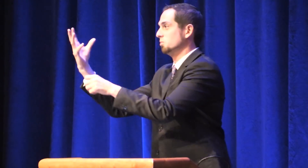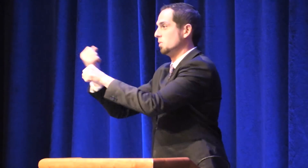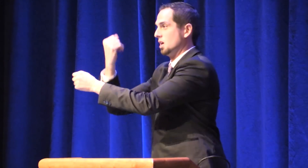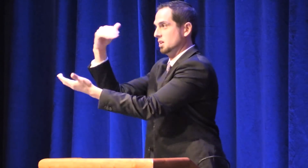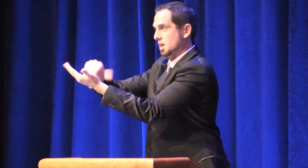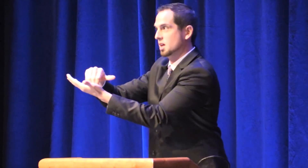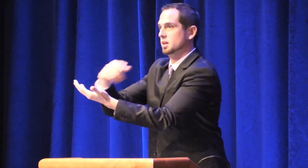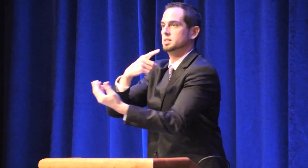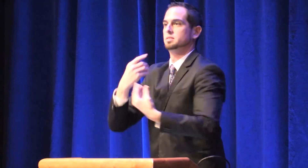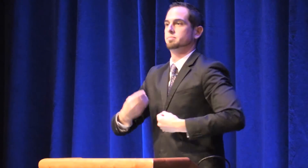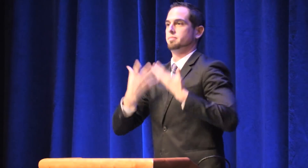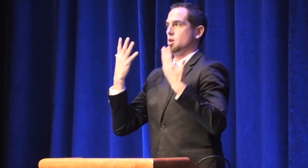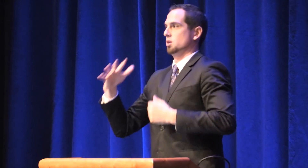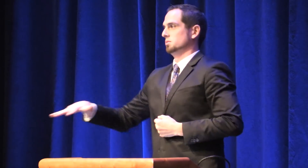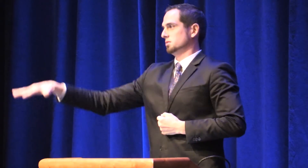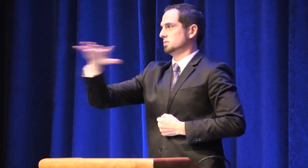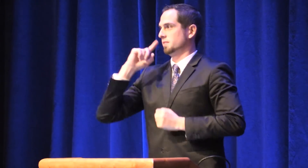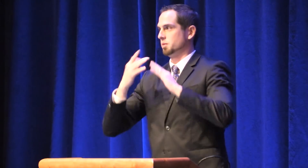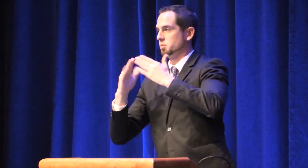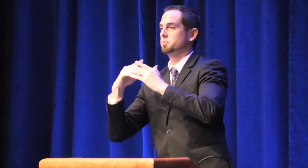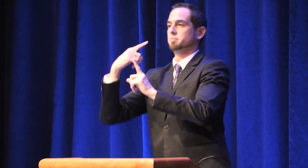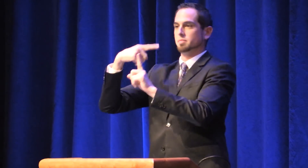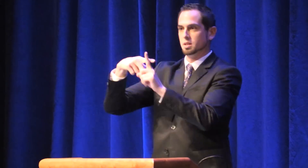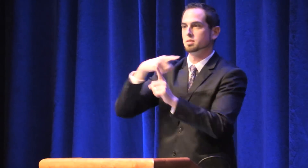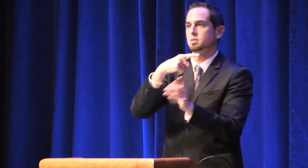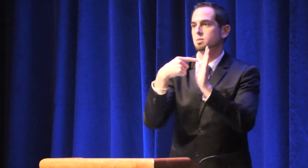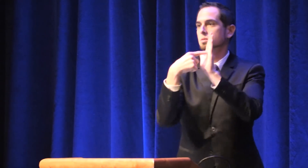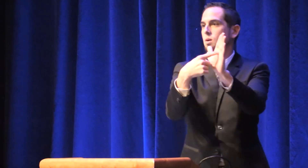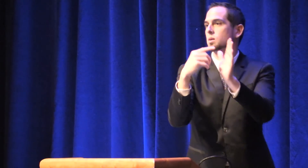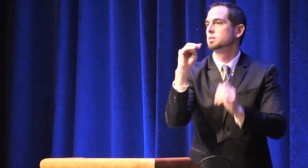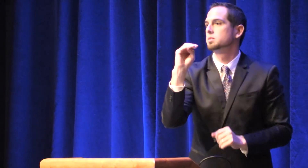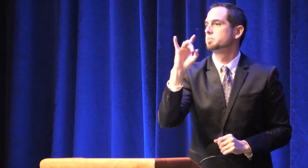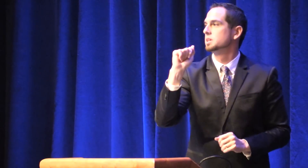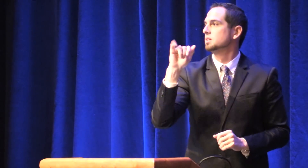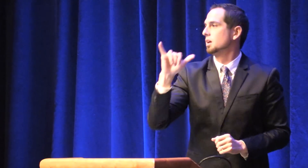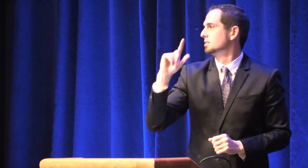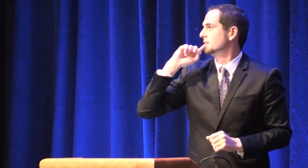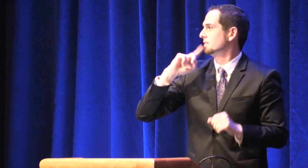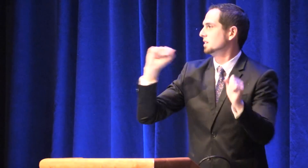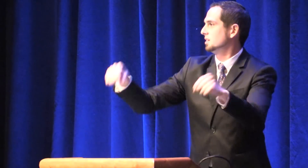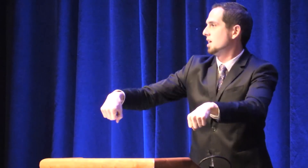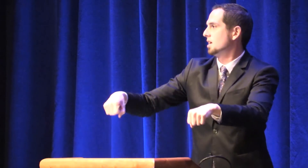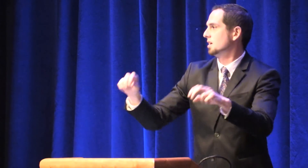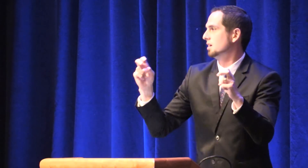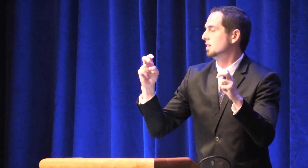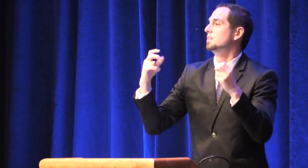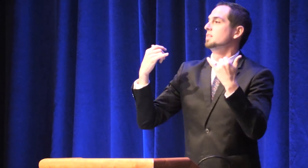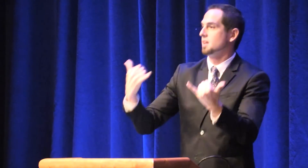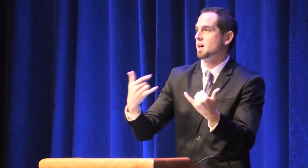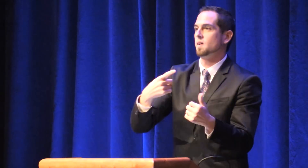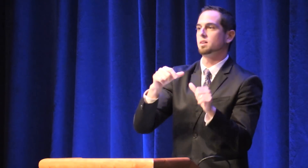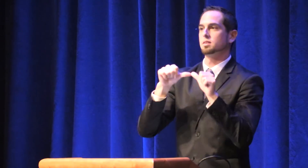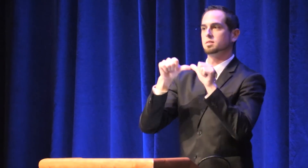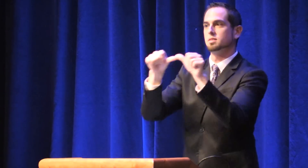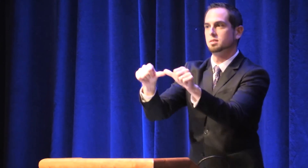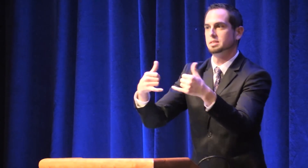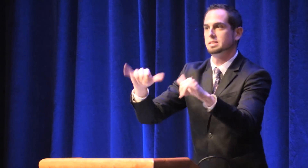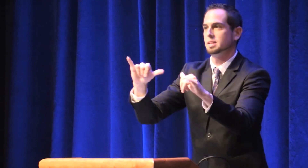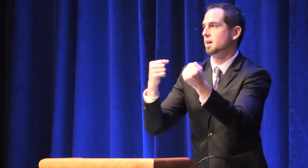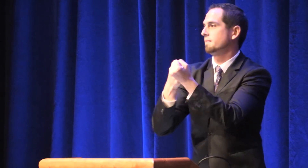reality TV star, but he is advocating for access to sign language for young children, showing that